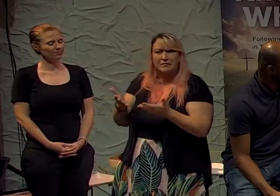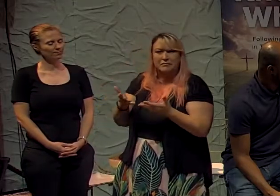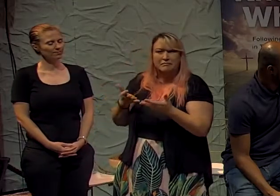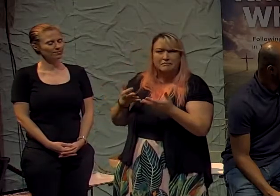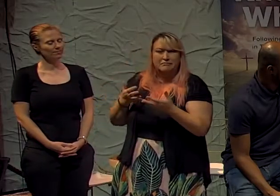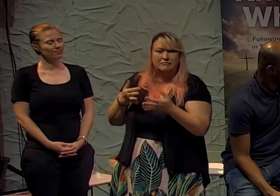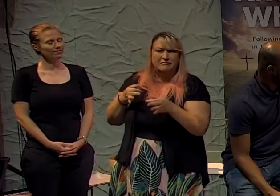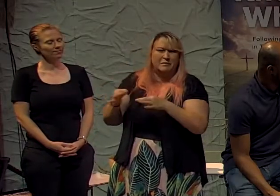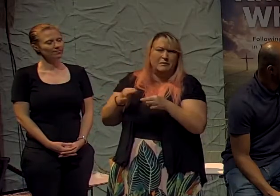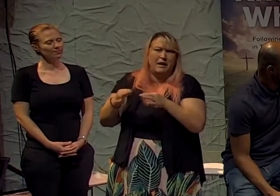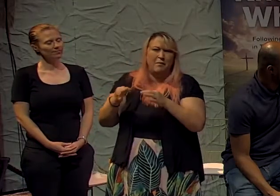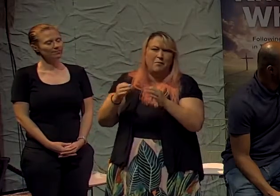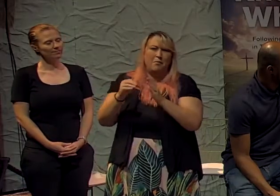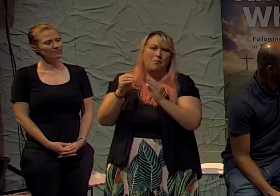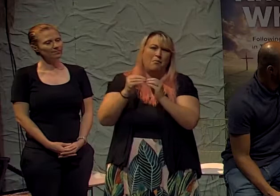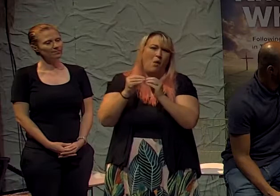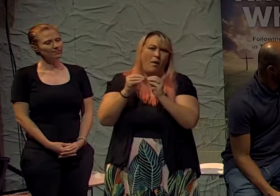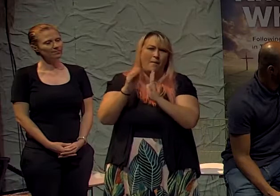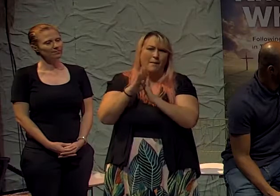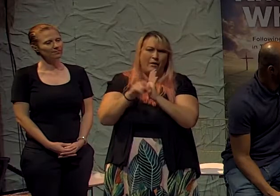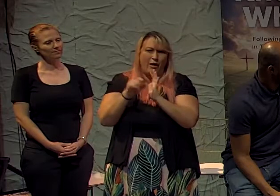through it and more background on that.